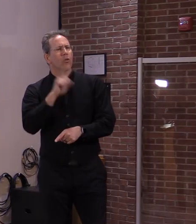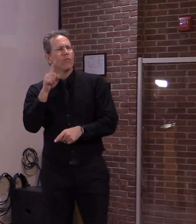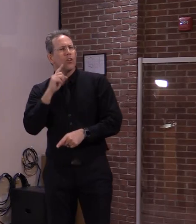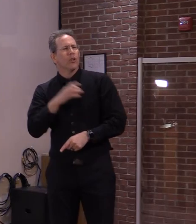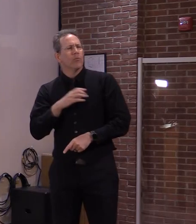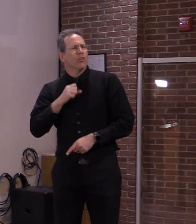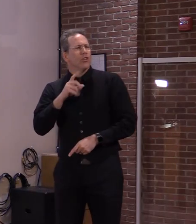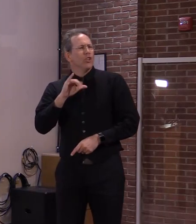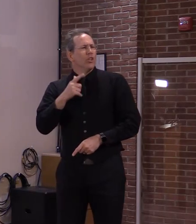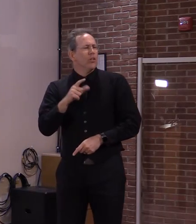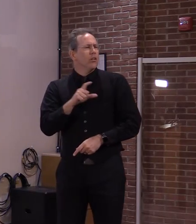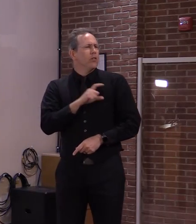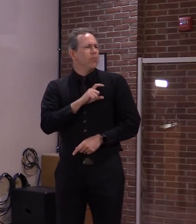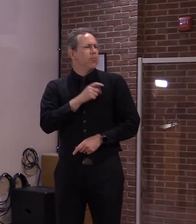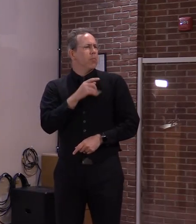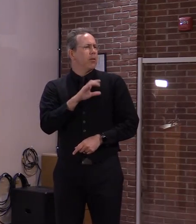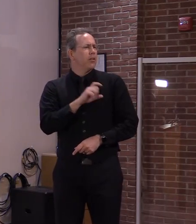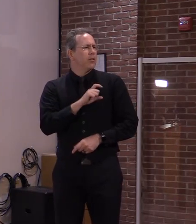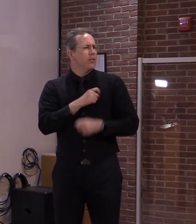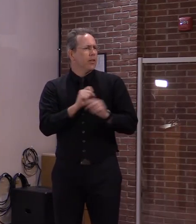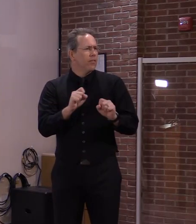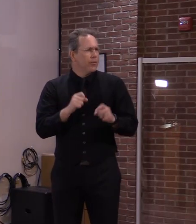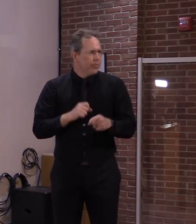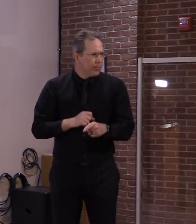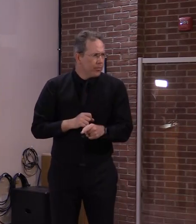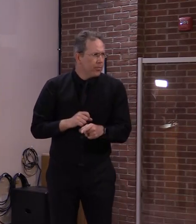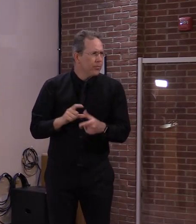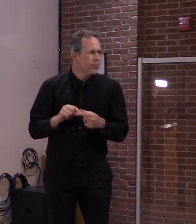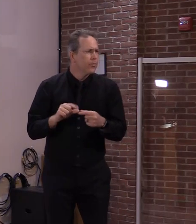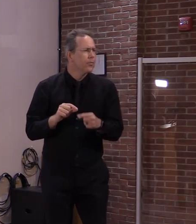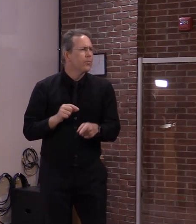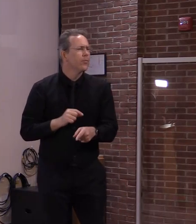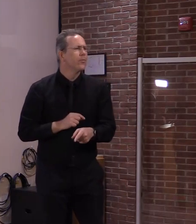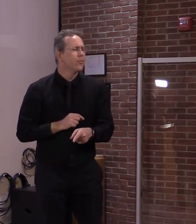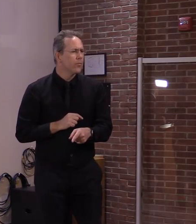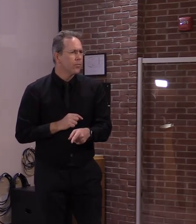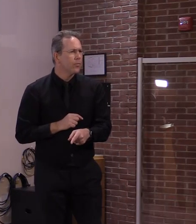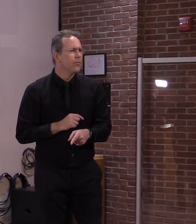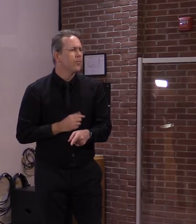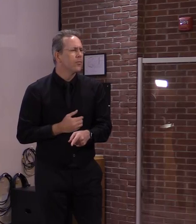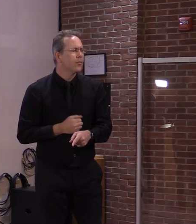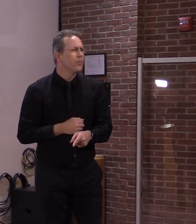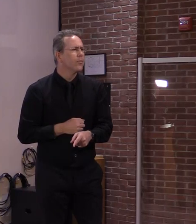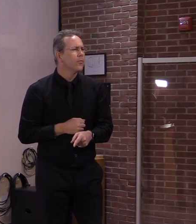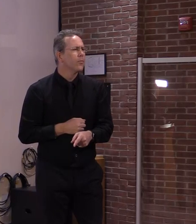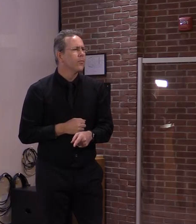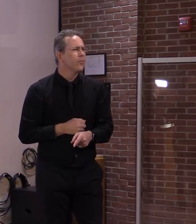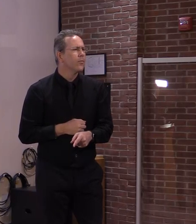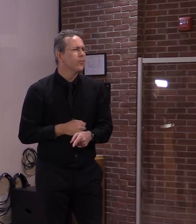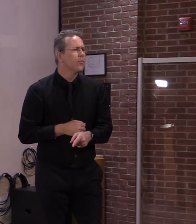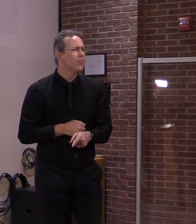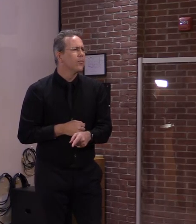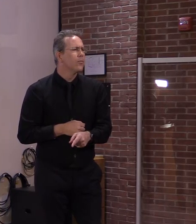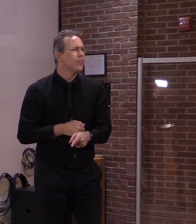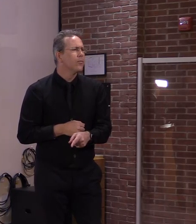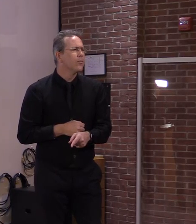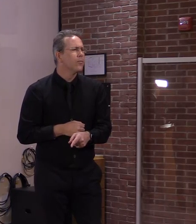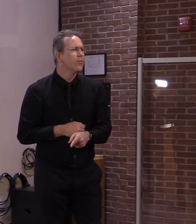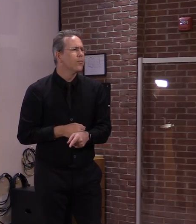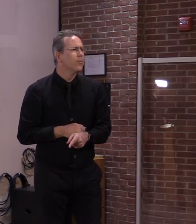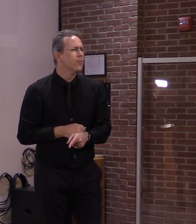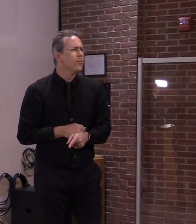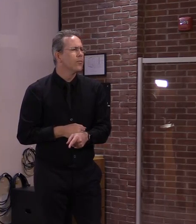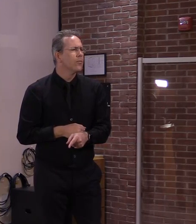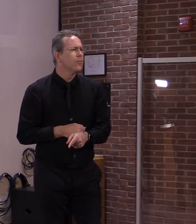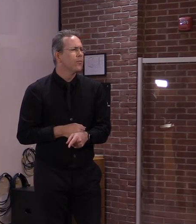regarding the recent report about building and expanding Vermont's prisons that was presented to